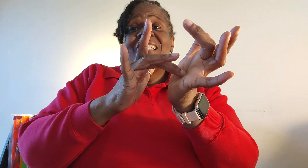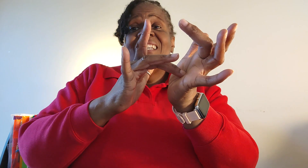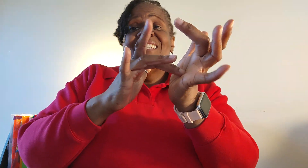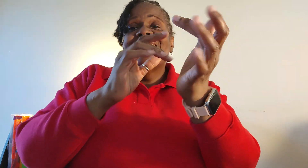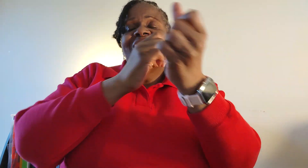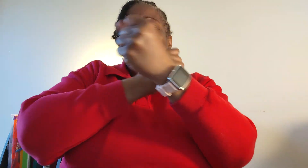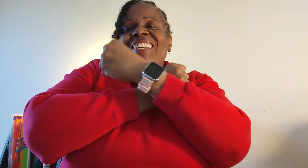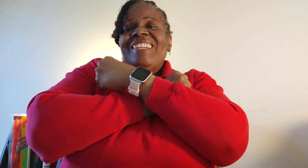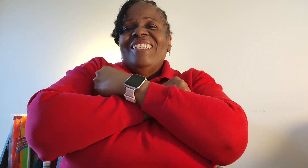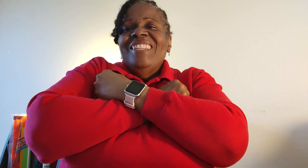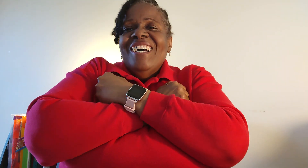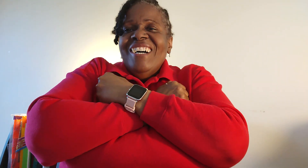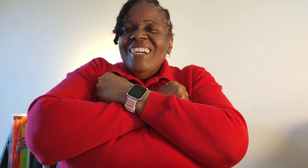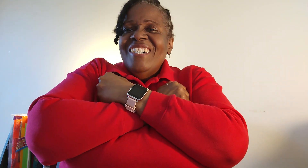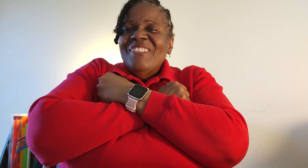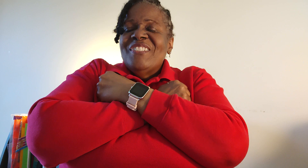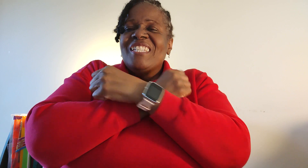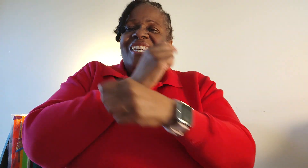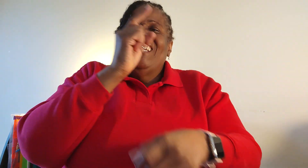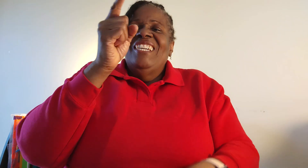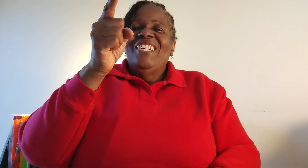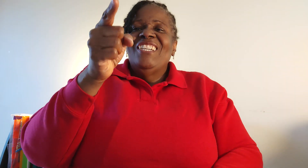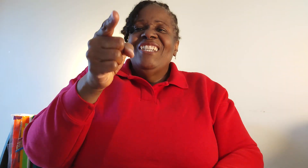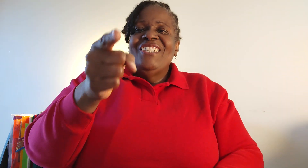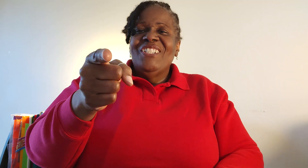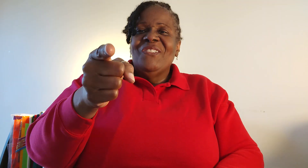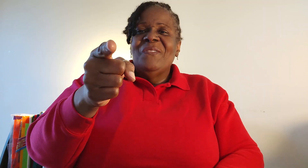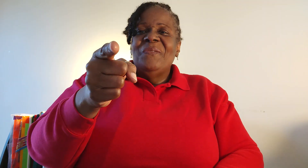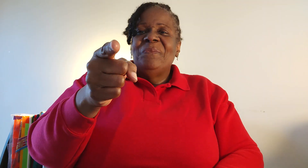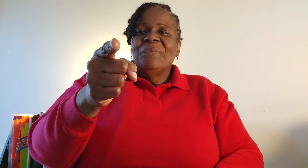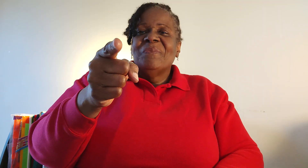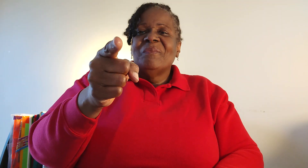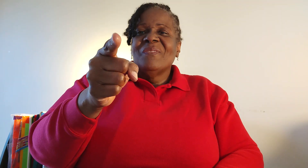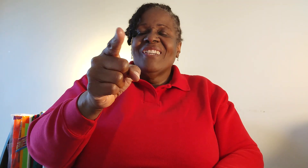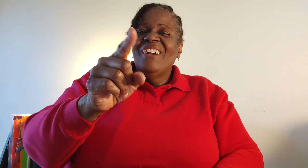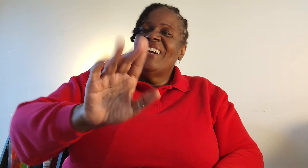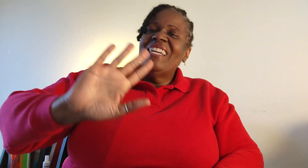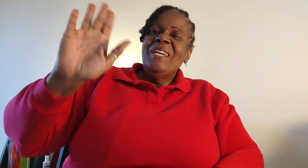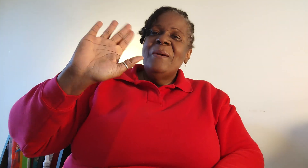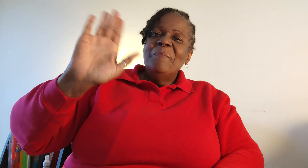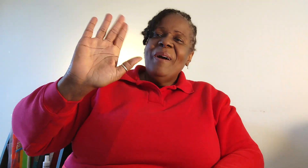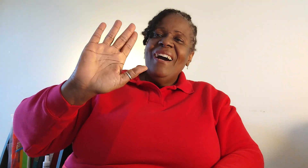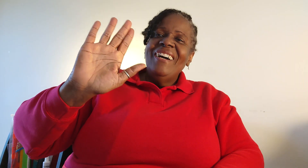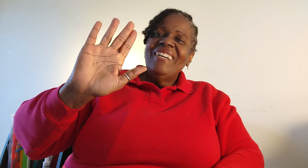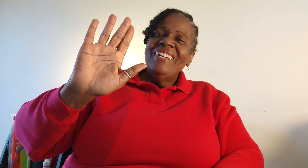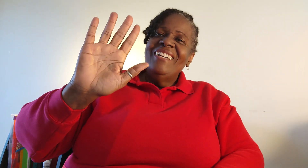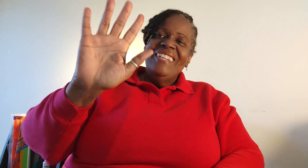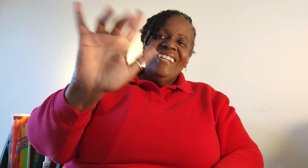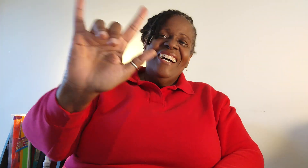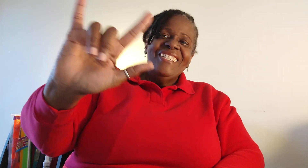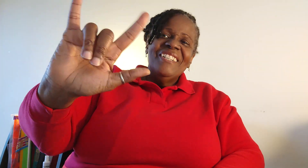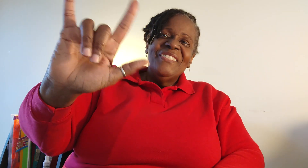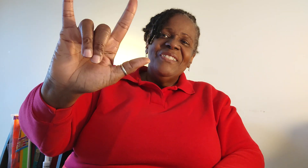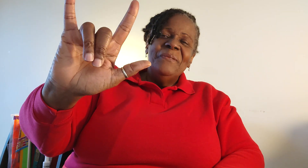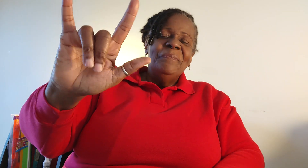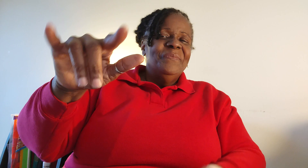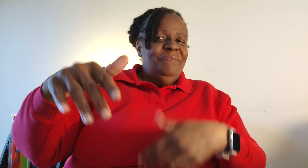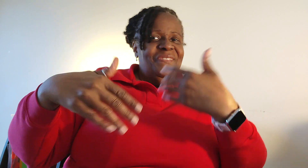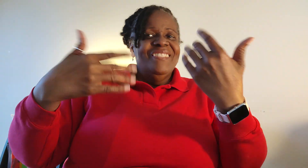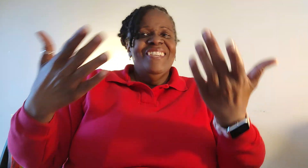Jesus loves you. All right, bye. I love you. All